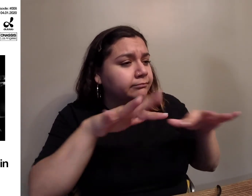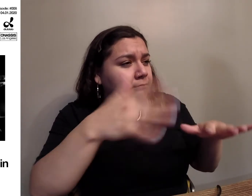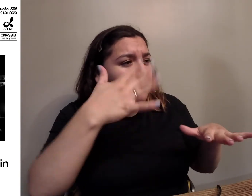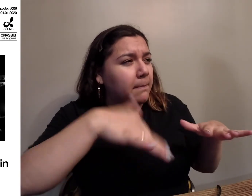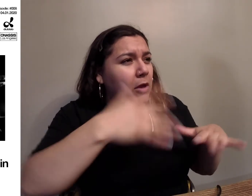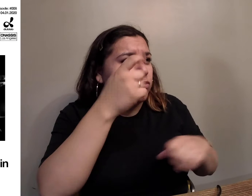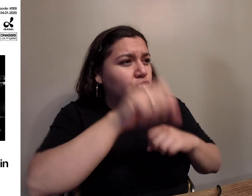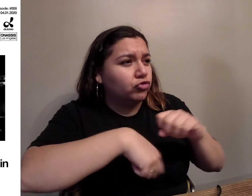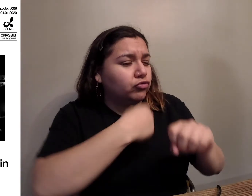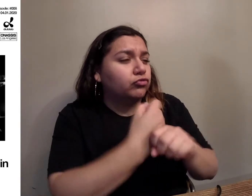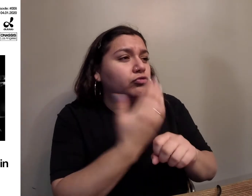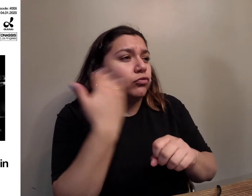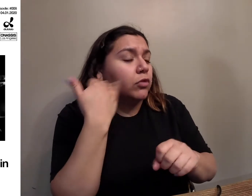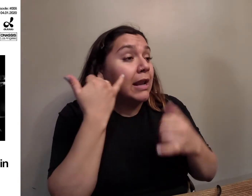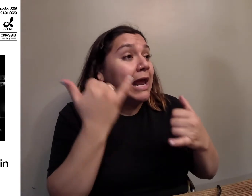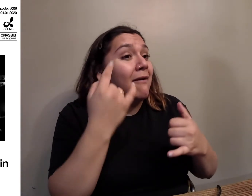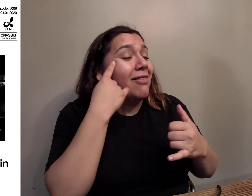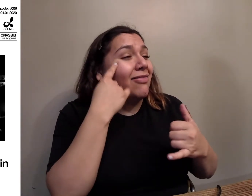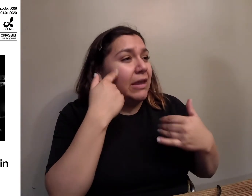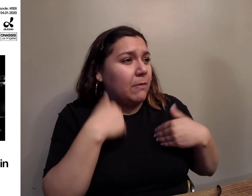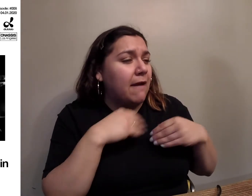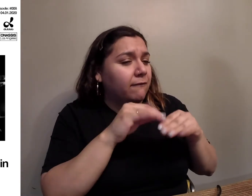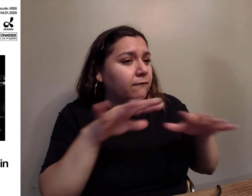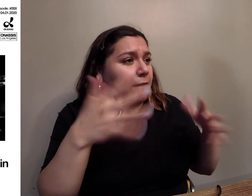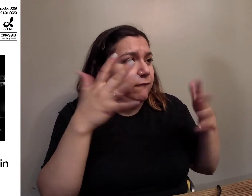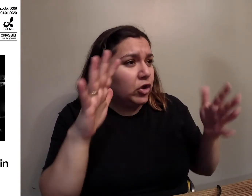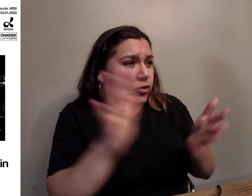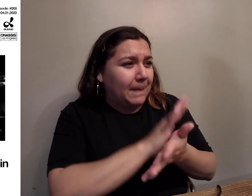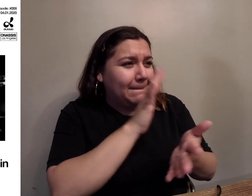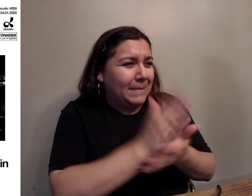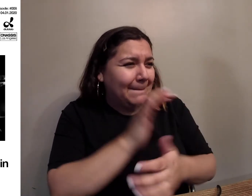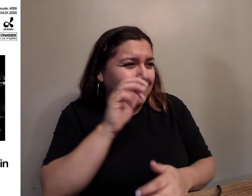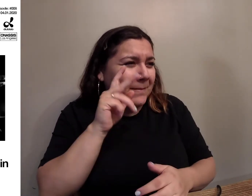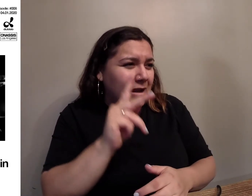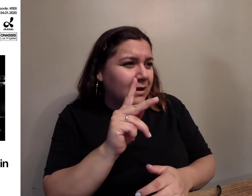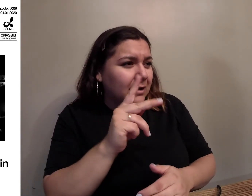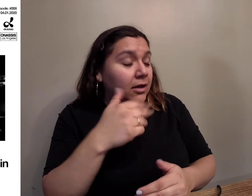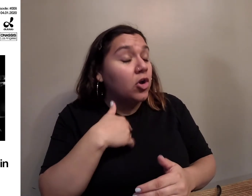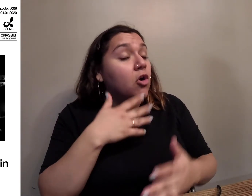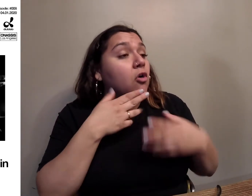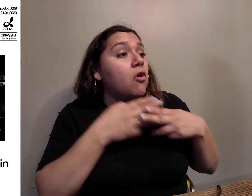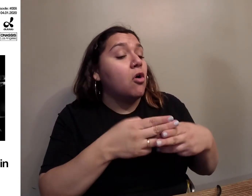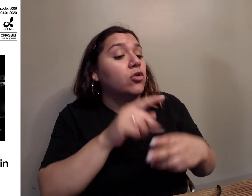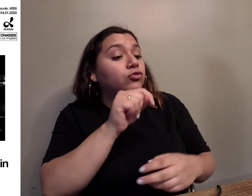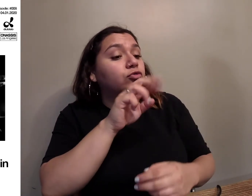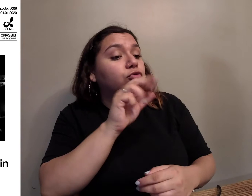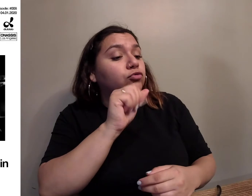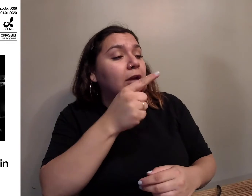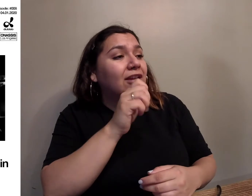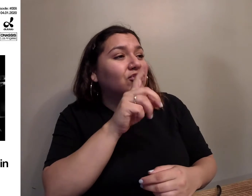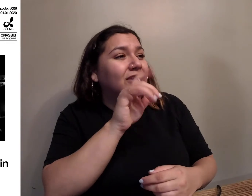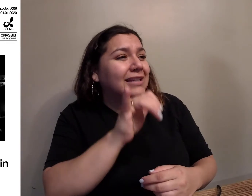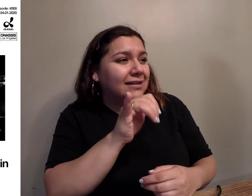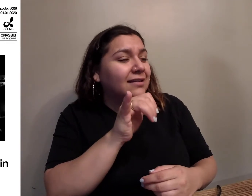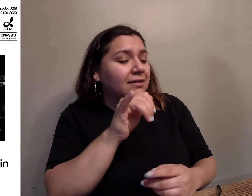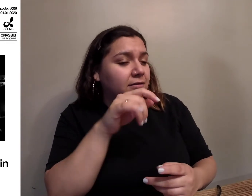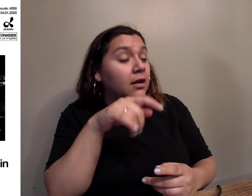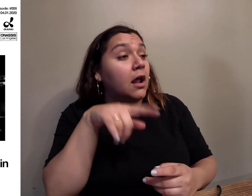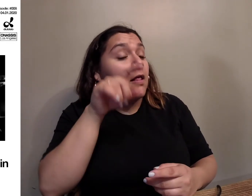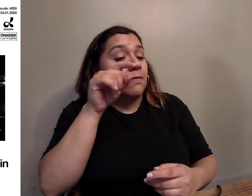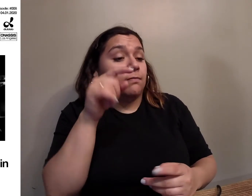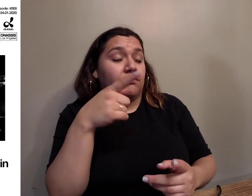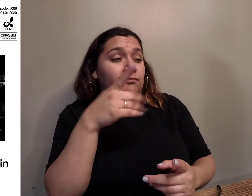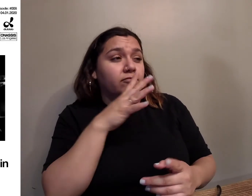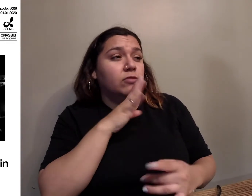is out now in paperback, Tragedy, the Greeks and Us, there is this passage which I'm going to